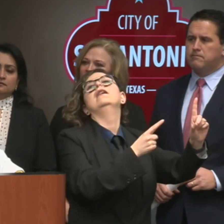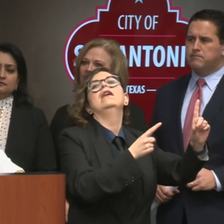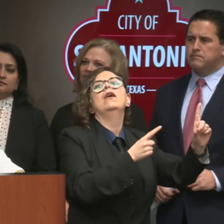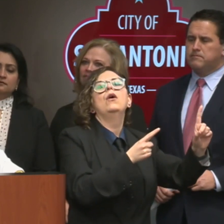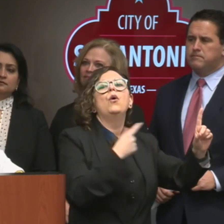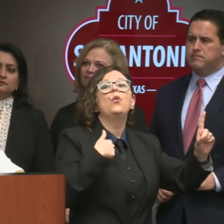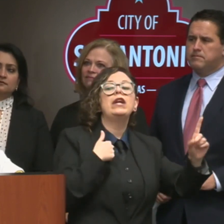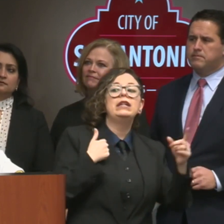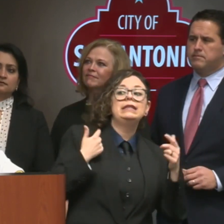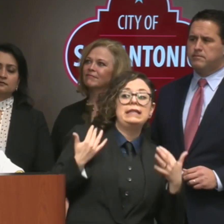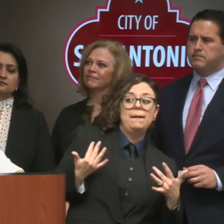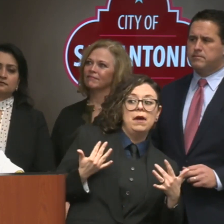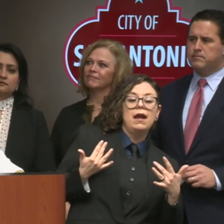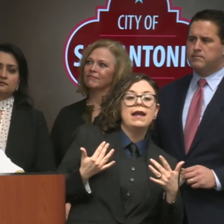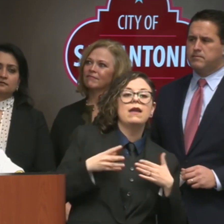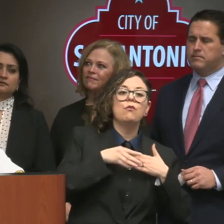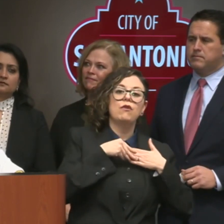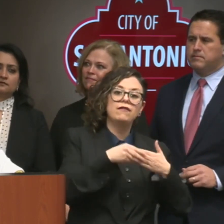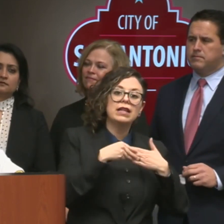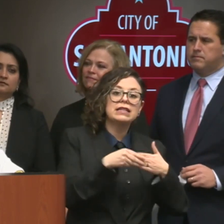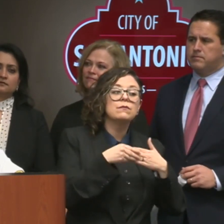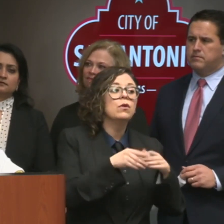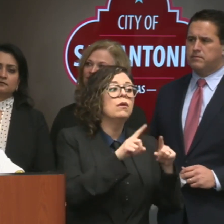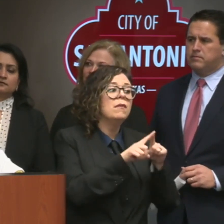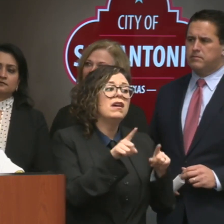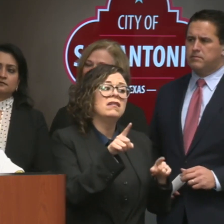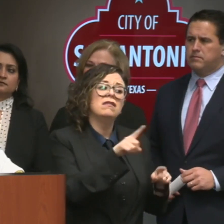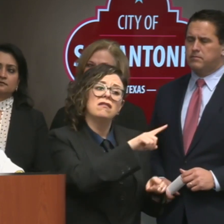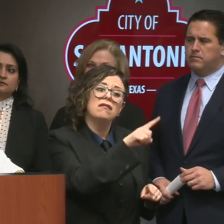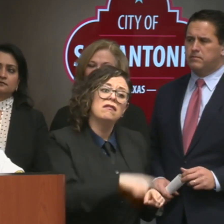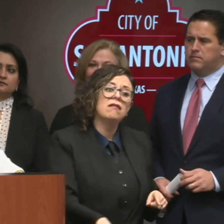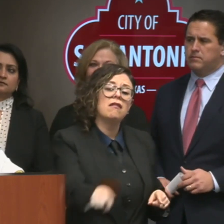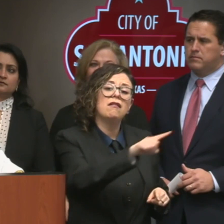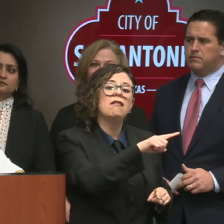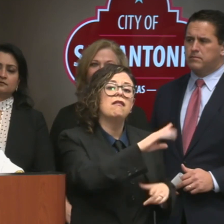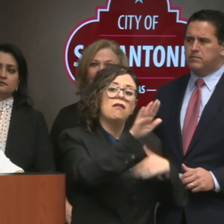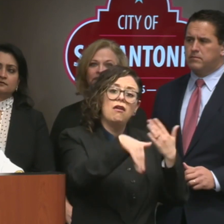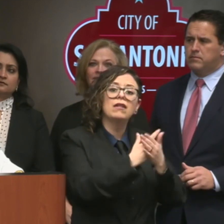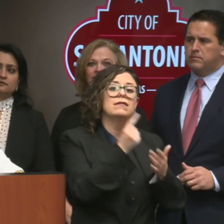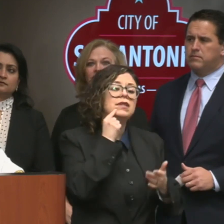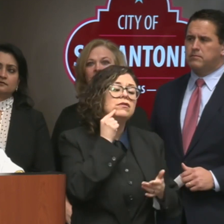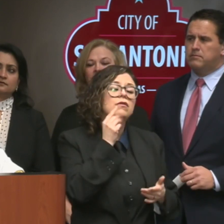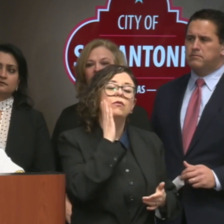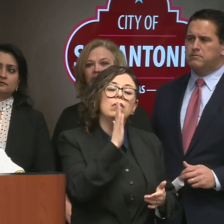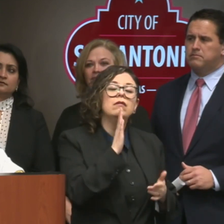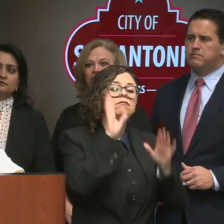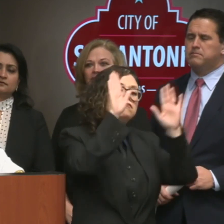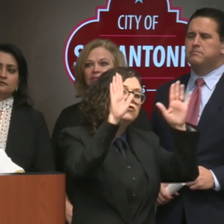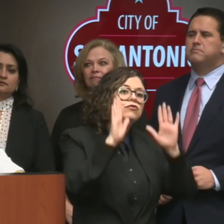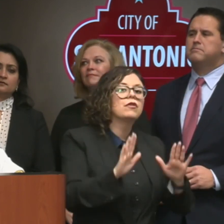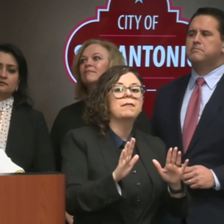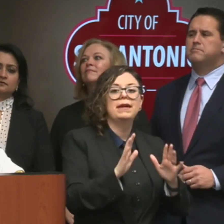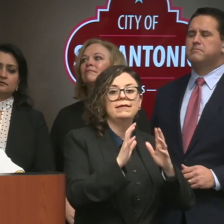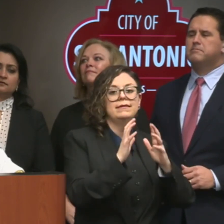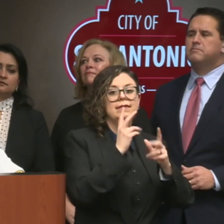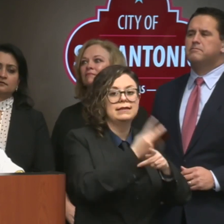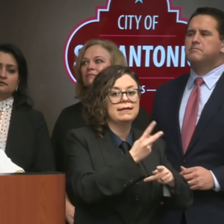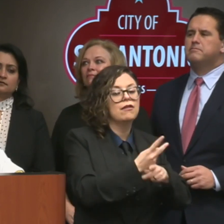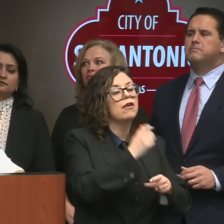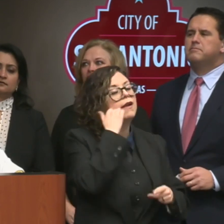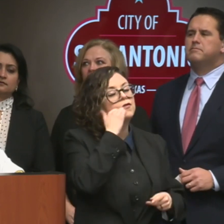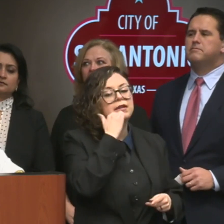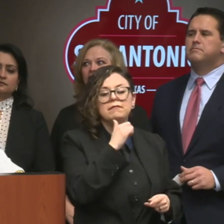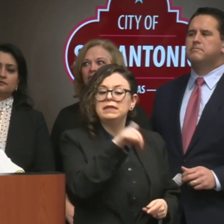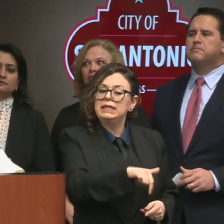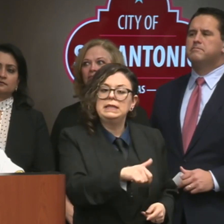flexible, but again, the citizens should expect the tremendous care that they receive every single day. This is not going to